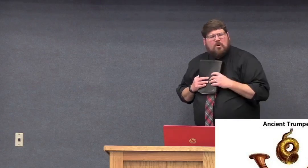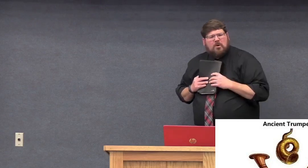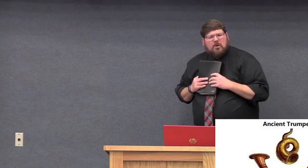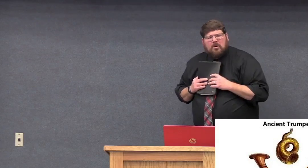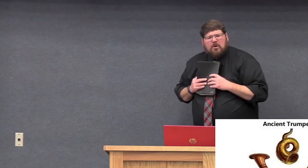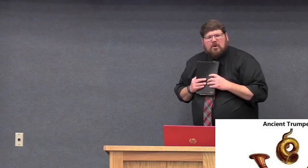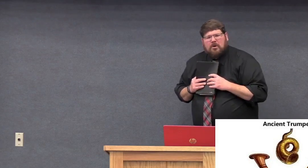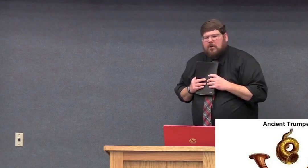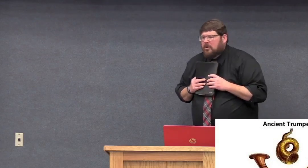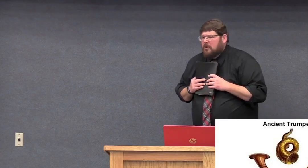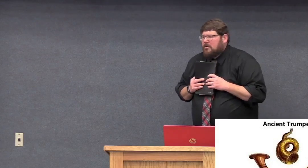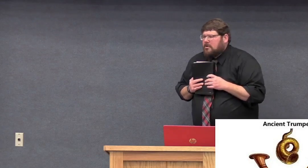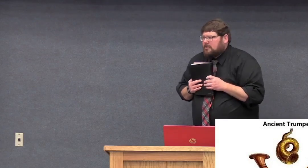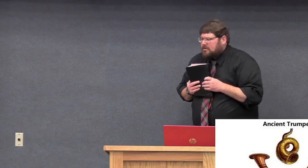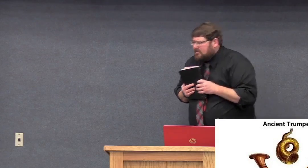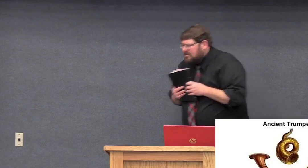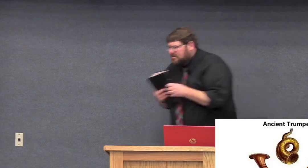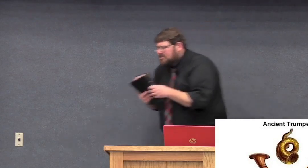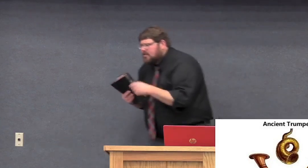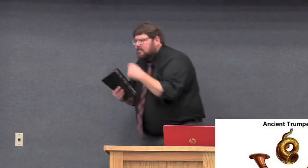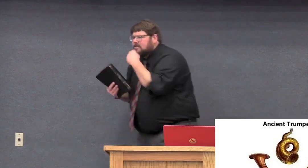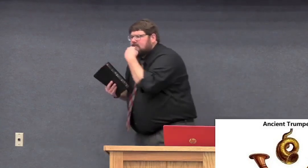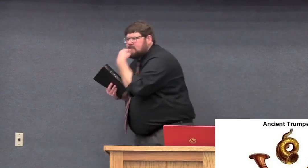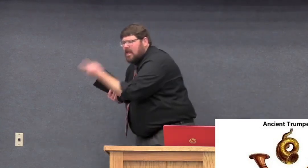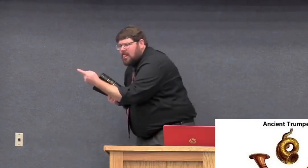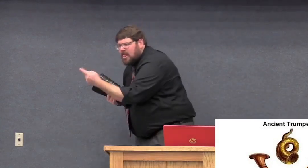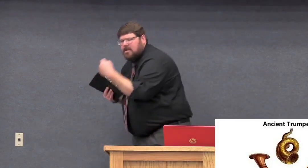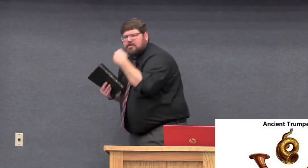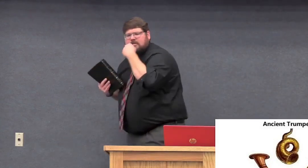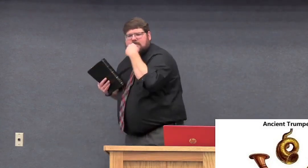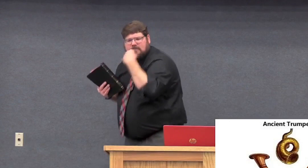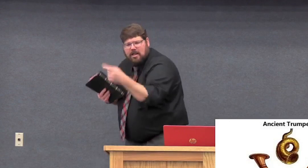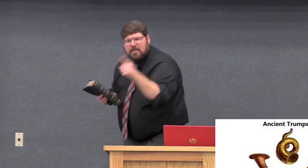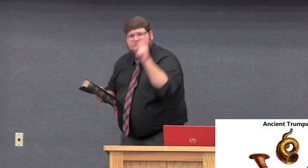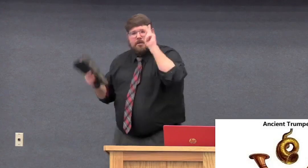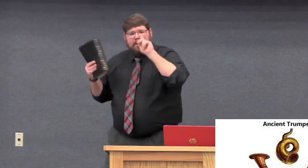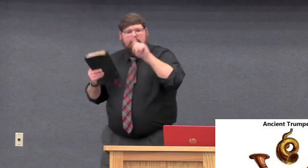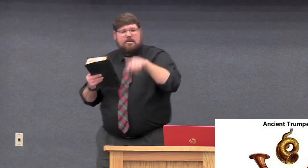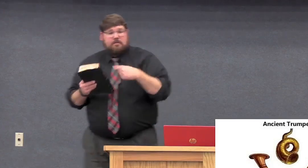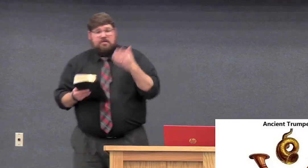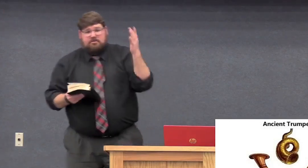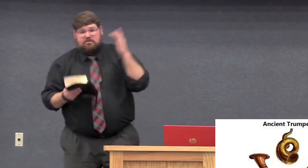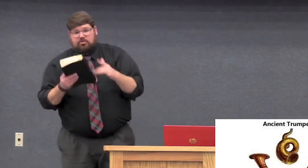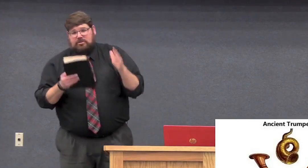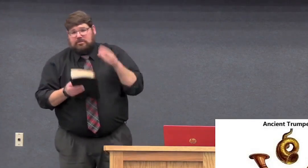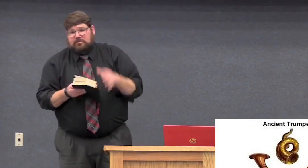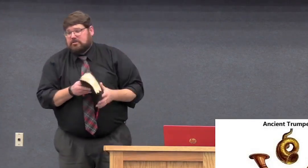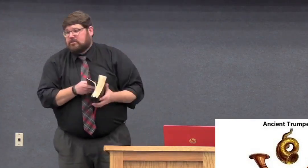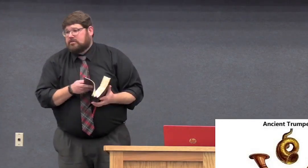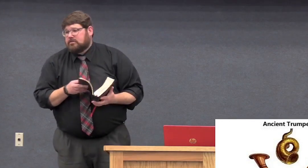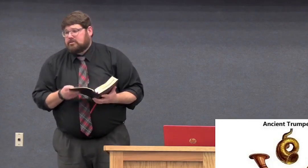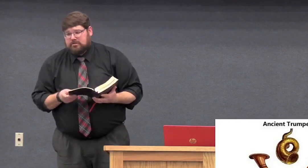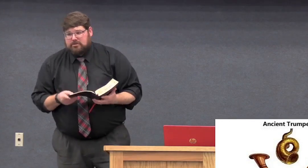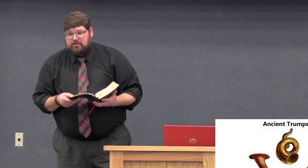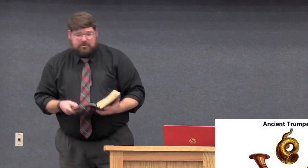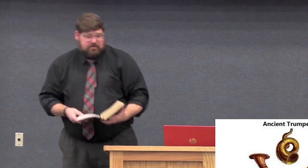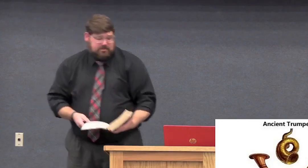you don't hold it and keep it to yourself. You tell it. You share it. You tell other people about Jesus.